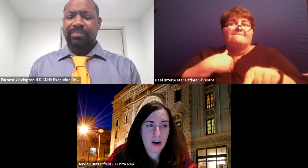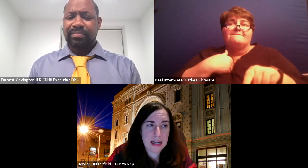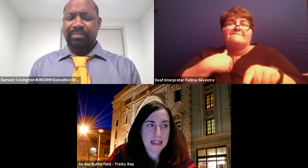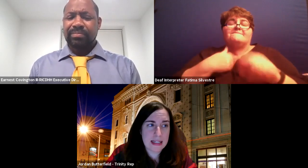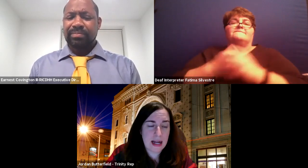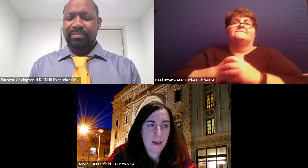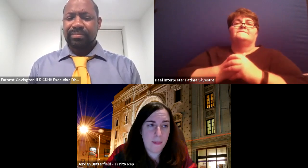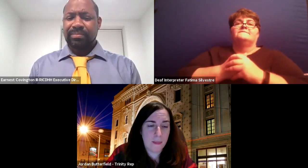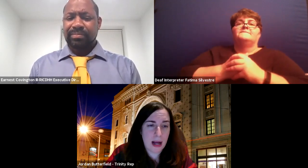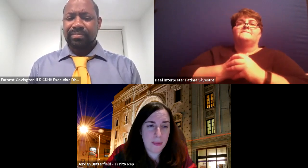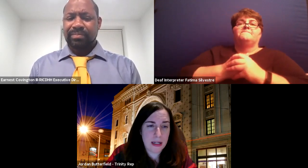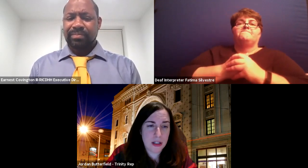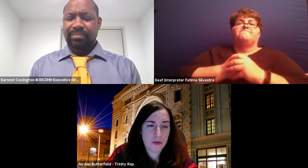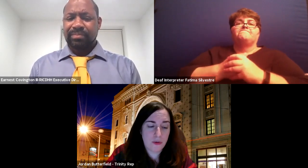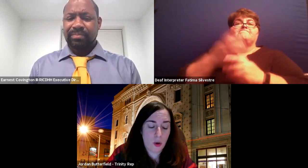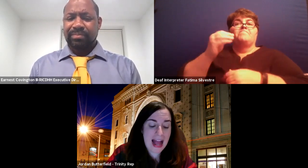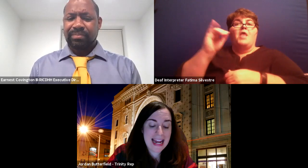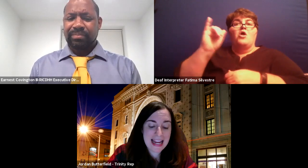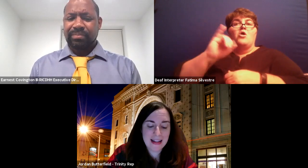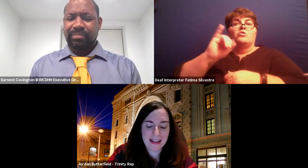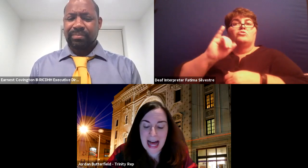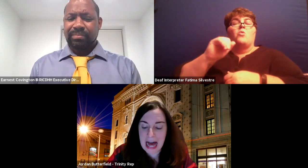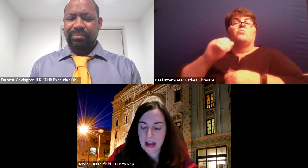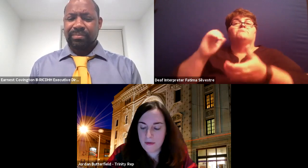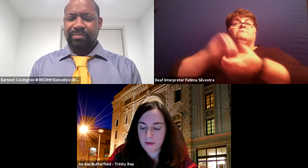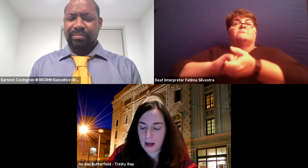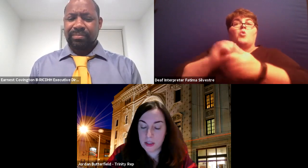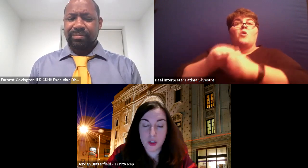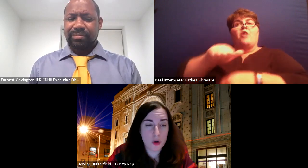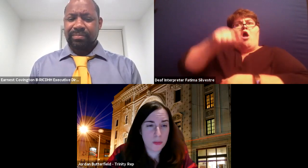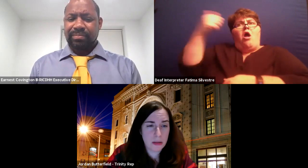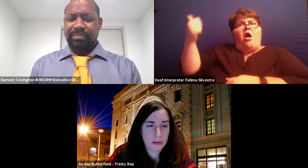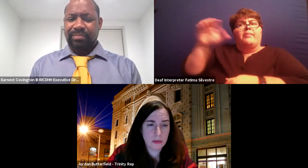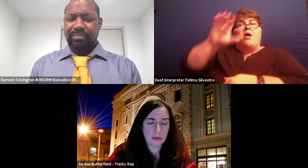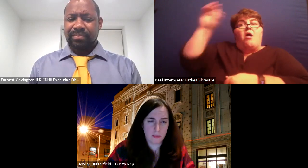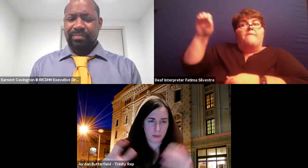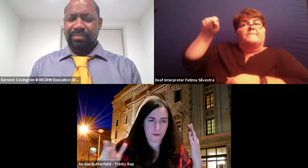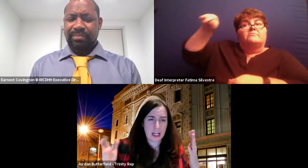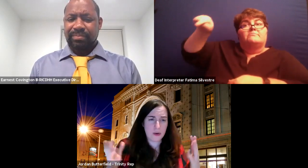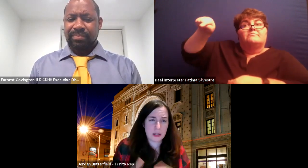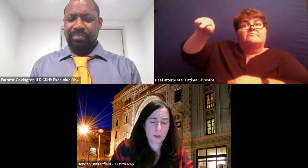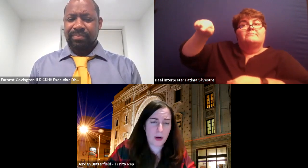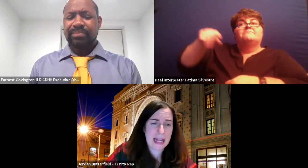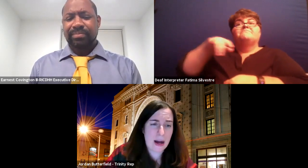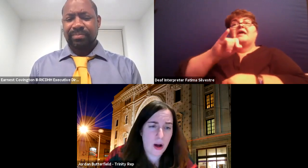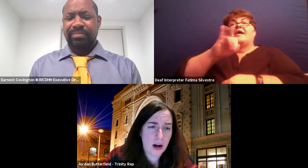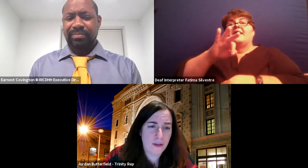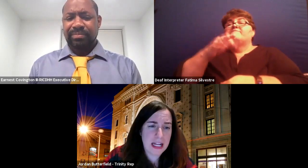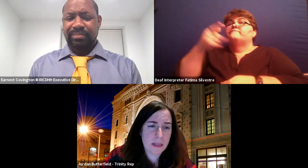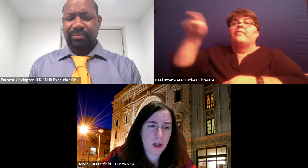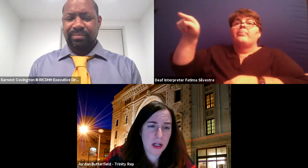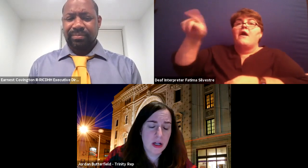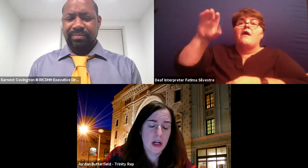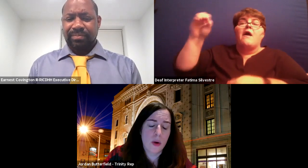with various companies for any live Zoom videos that we're putting out on